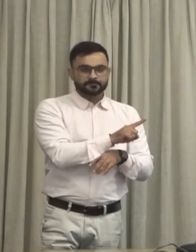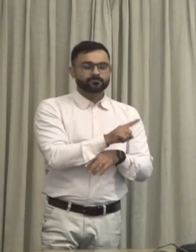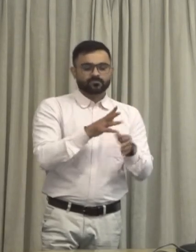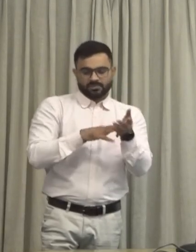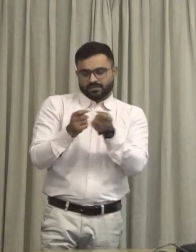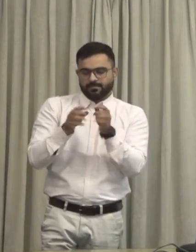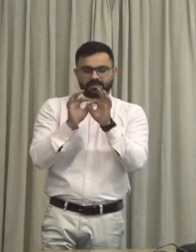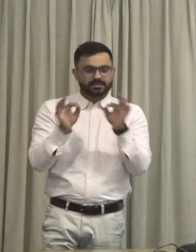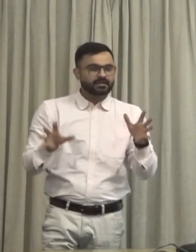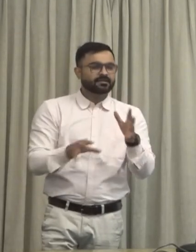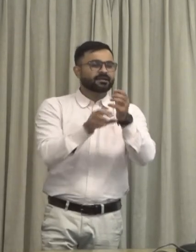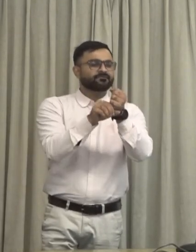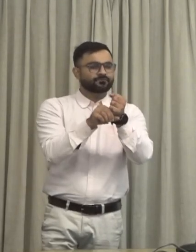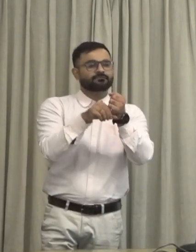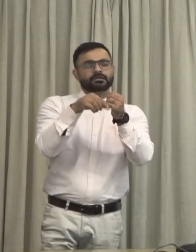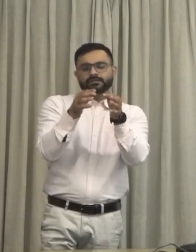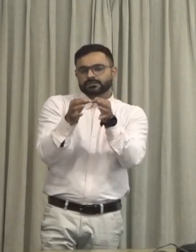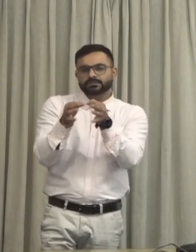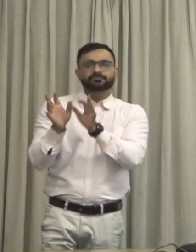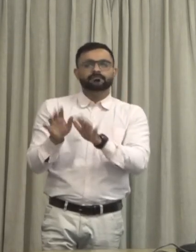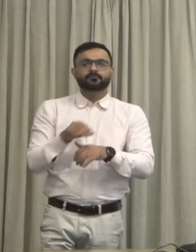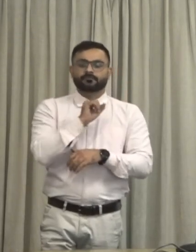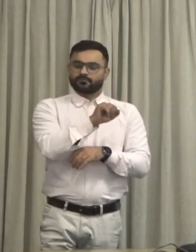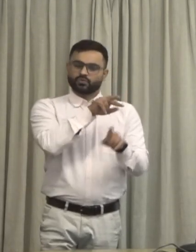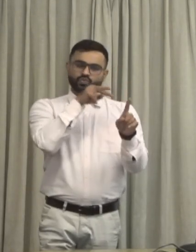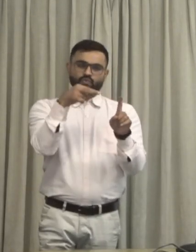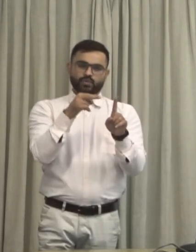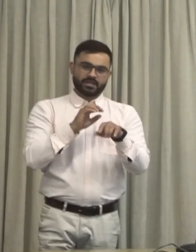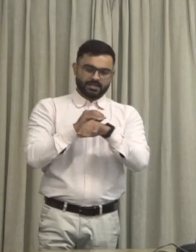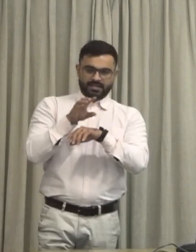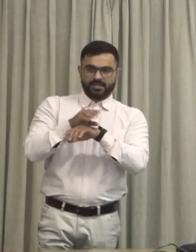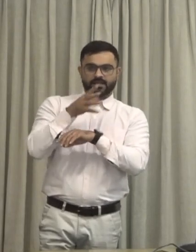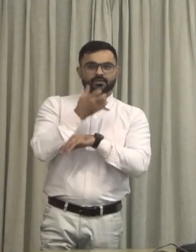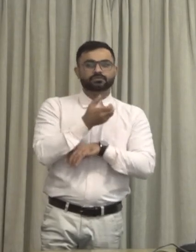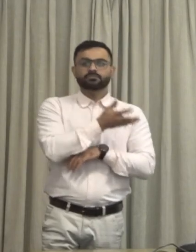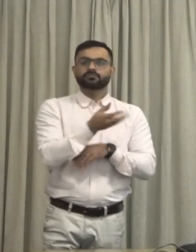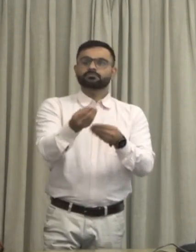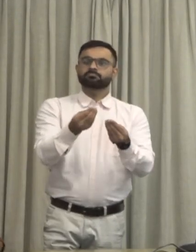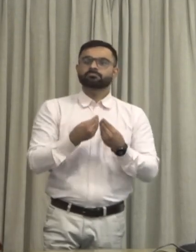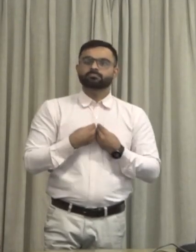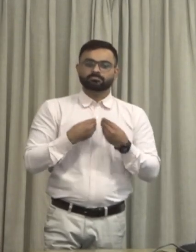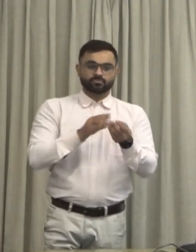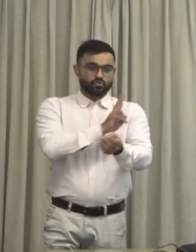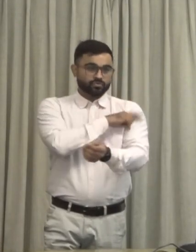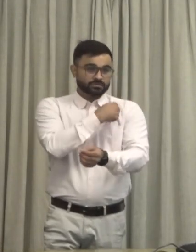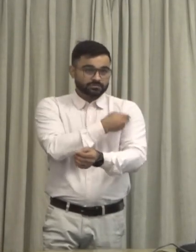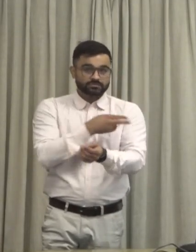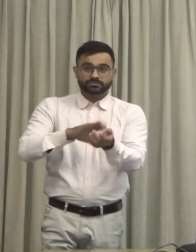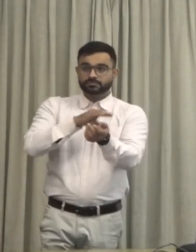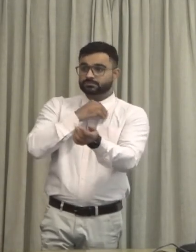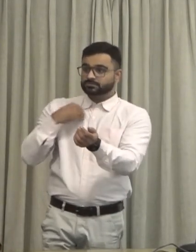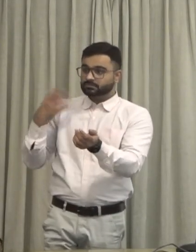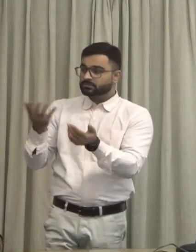managed to simplify them somewhat, but what is the advice that you would give hospitals and doctors